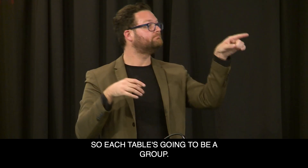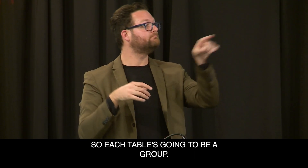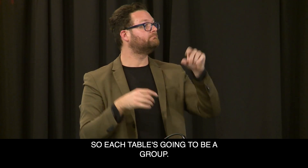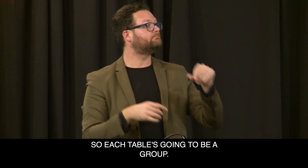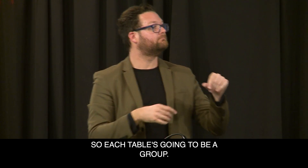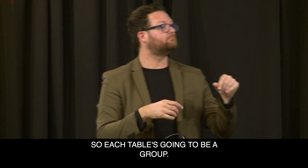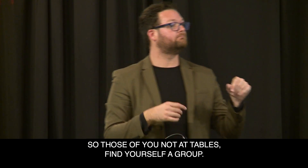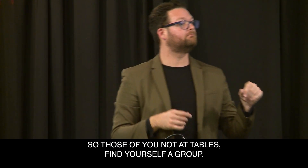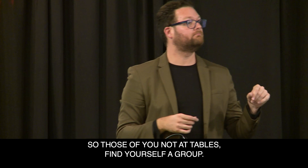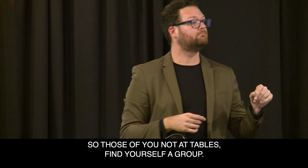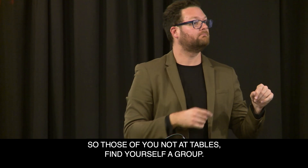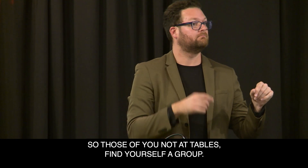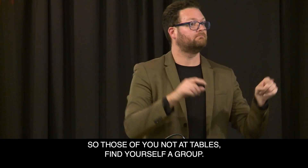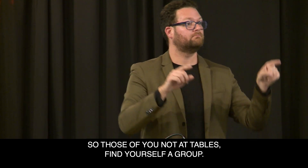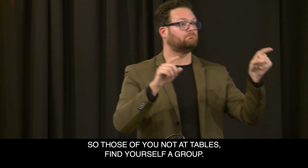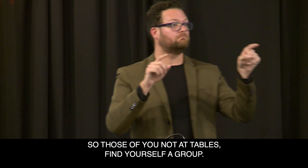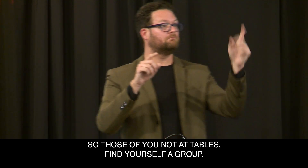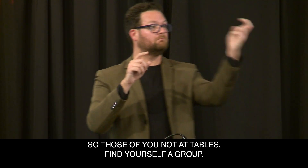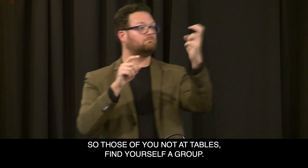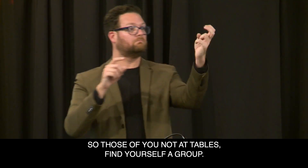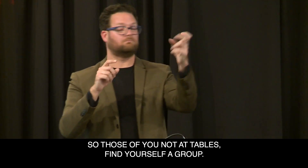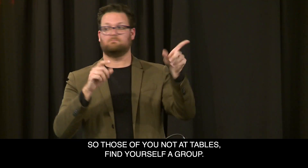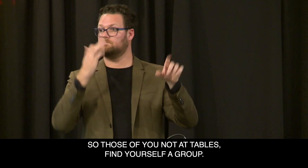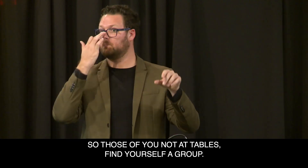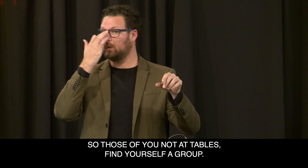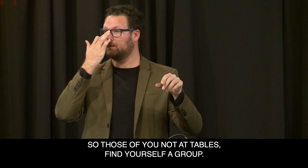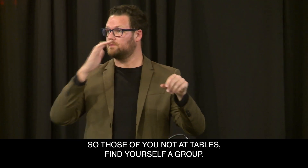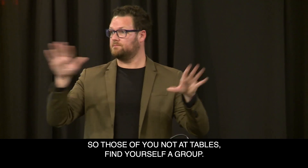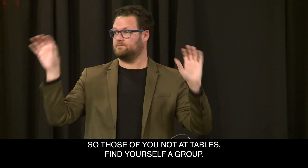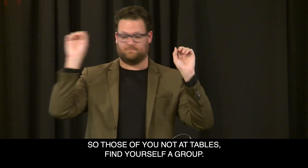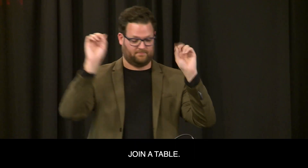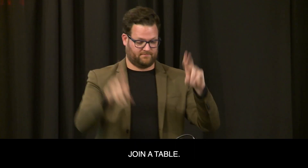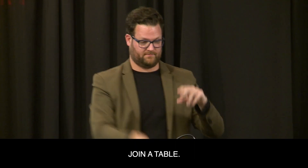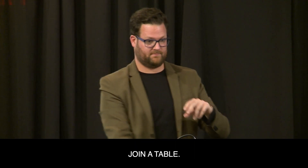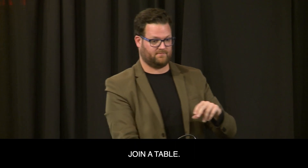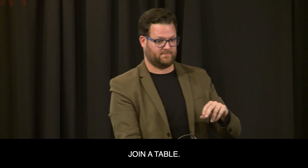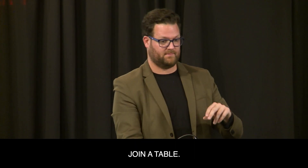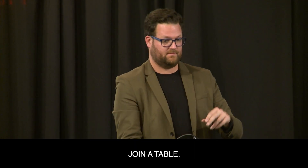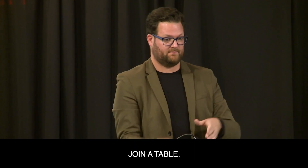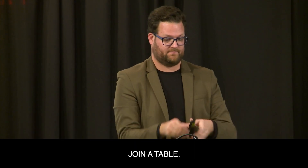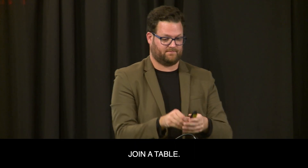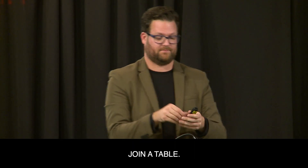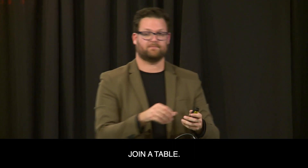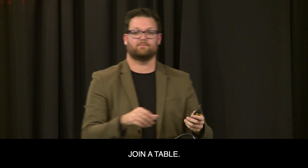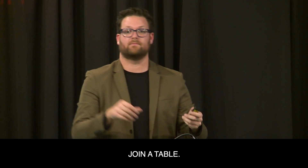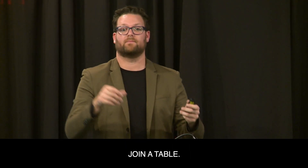group. So those of you not at tables, find yourself a group, join a table.